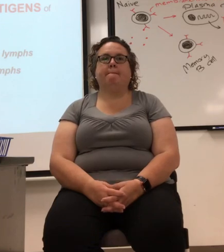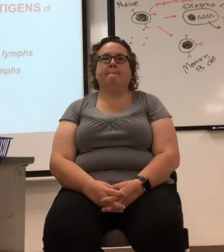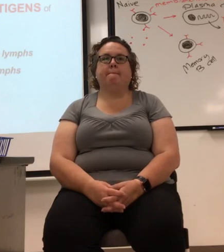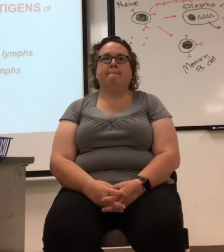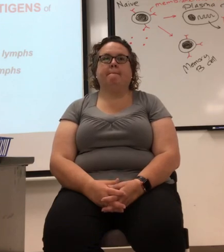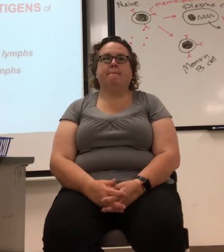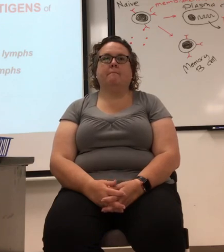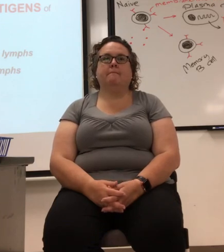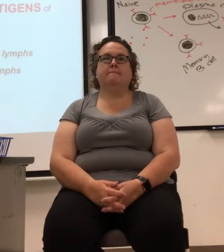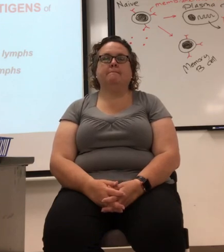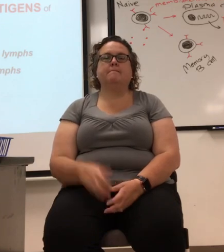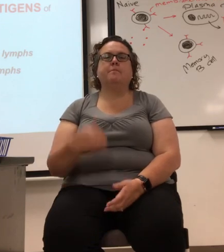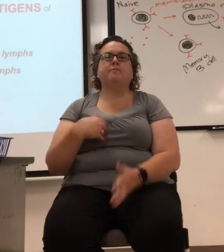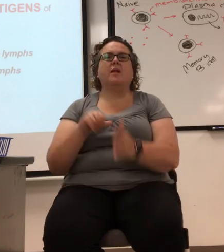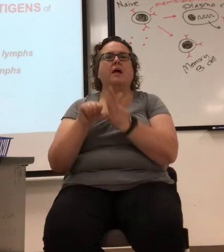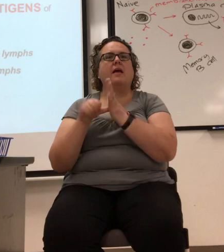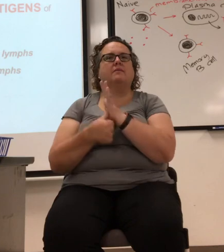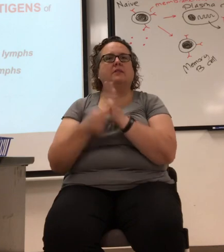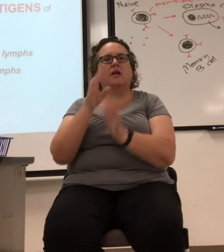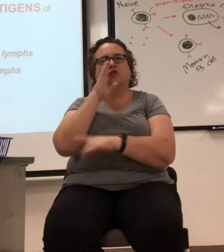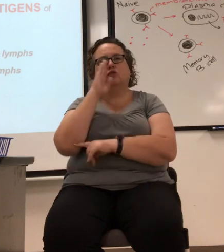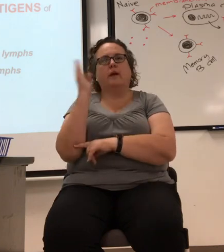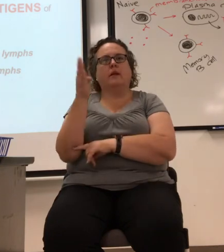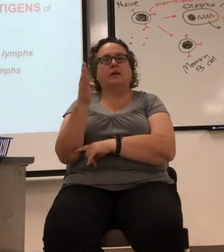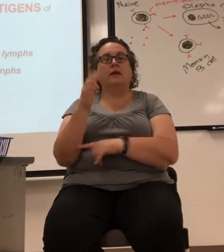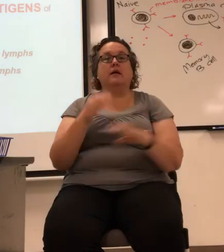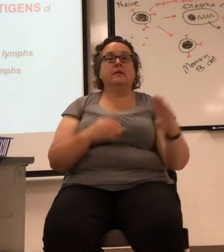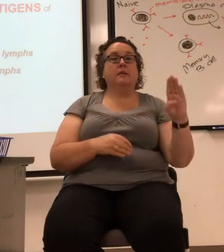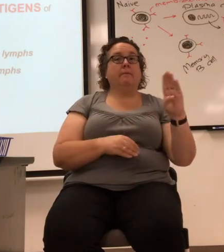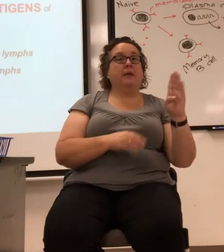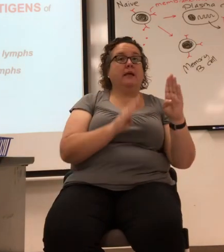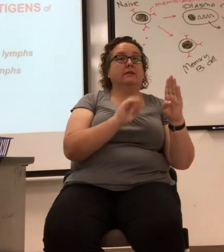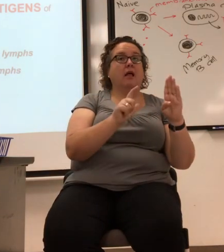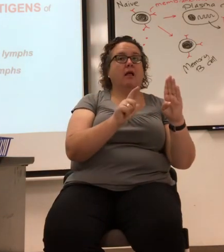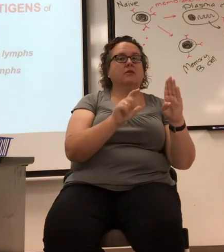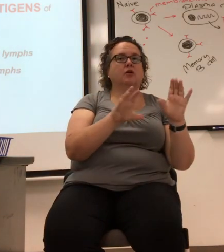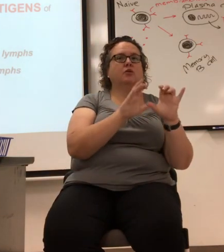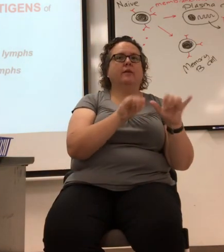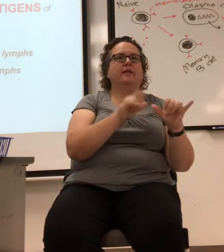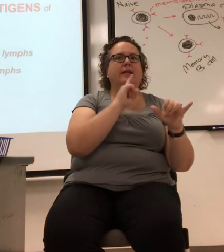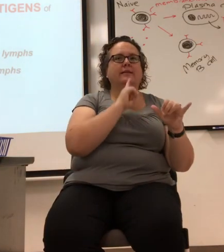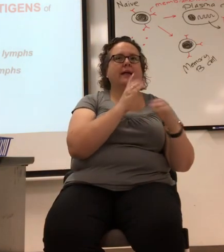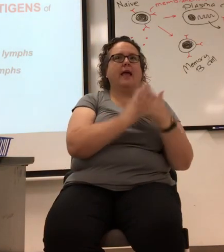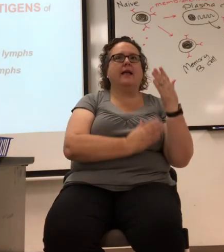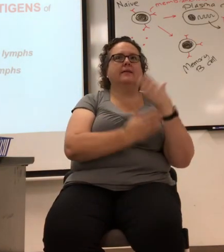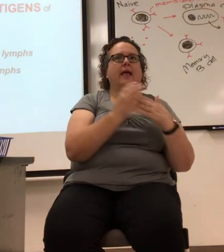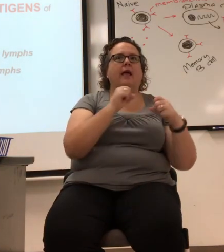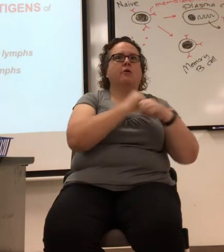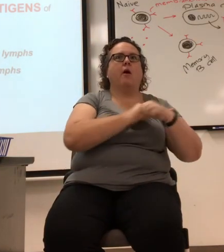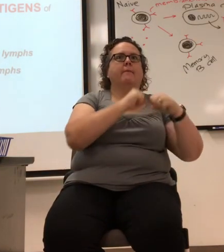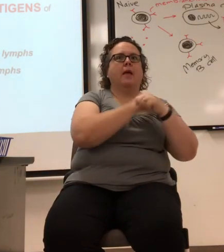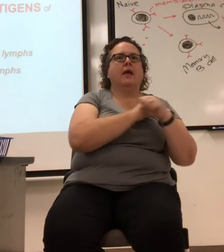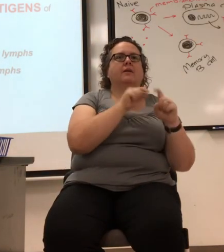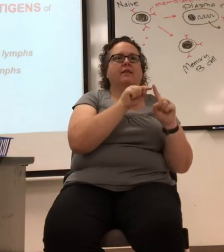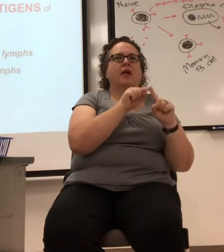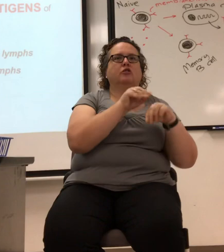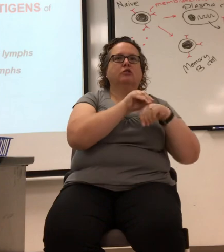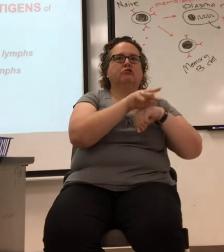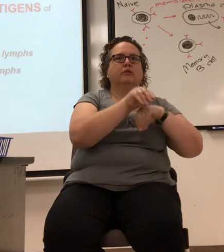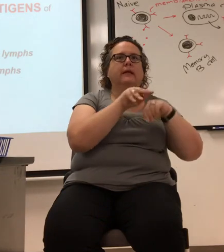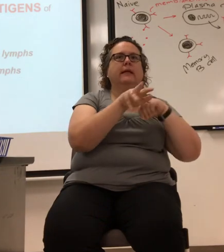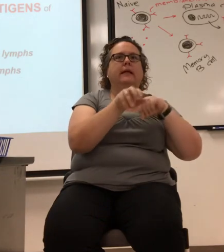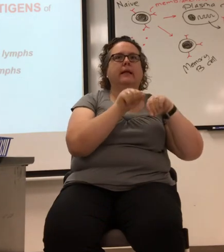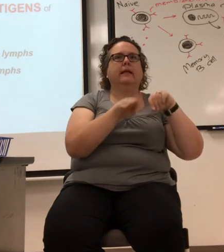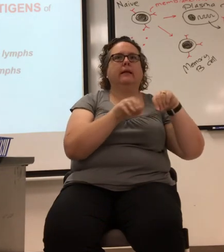directly. I emphasize directly because the B cells aren't doing this hand-to-hand combat. They're secreting antibodies that